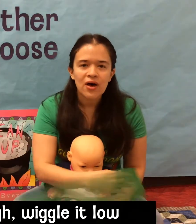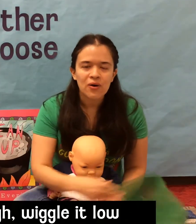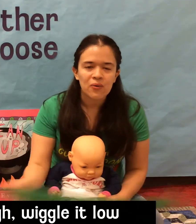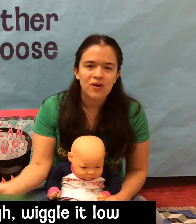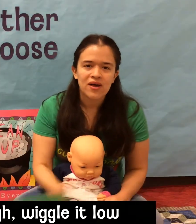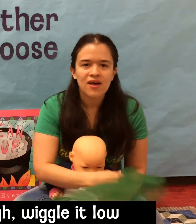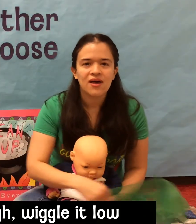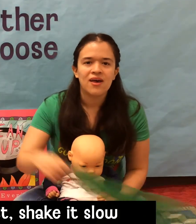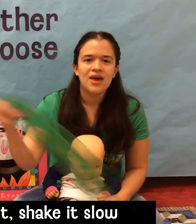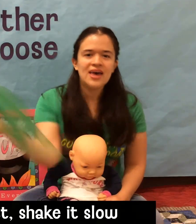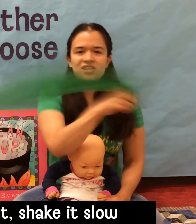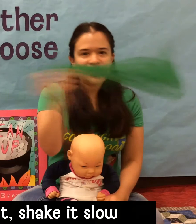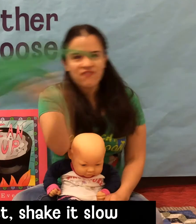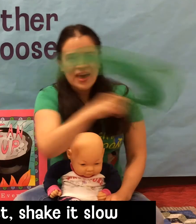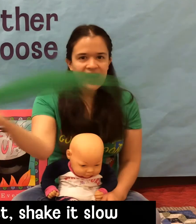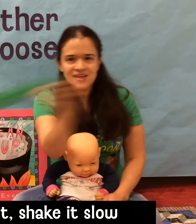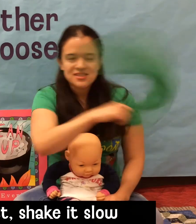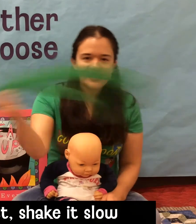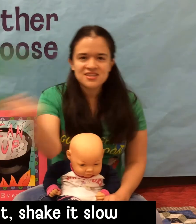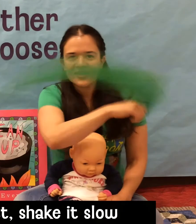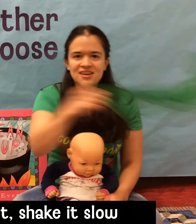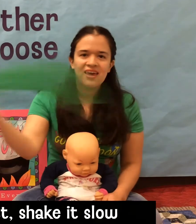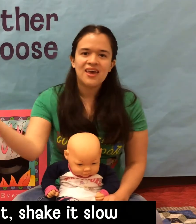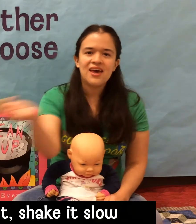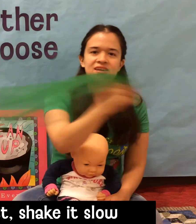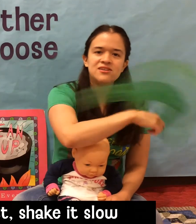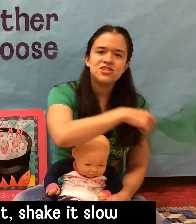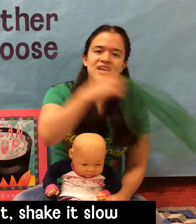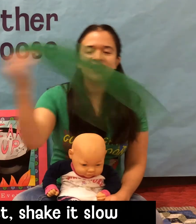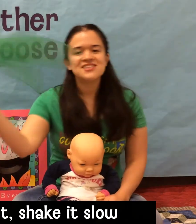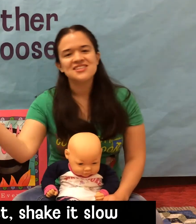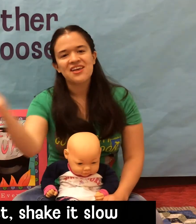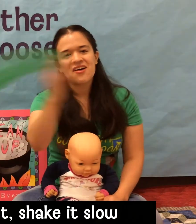low. Shake it fast and shake it slow.